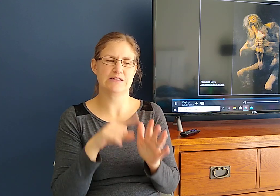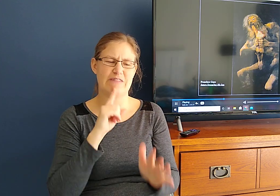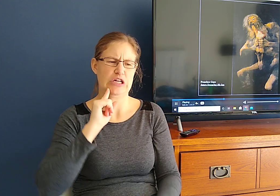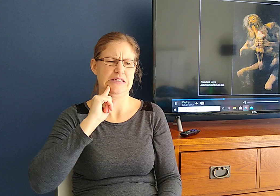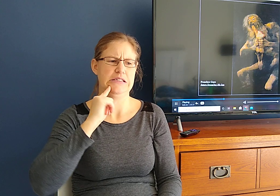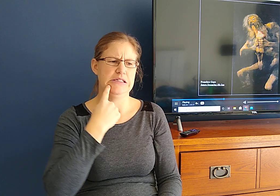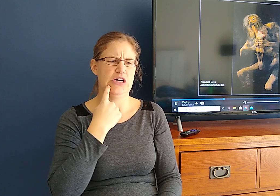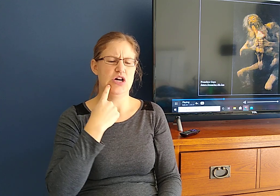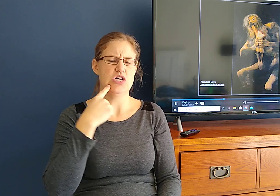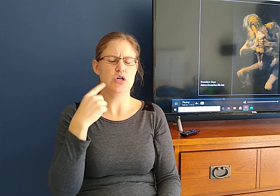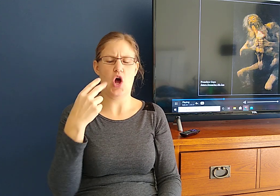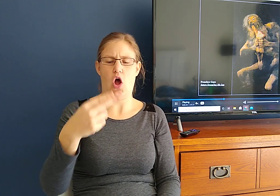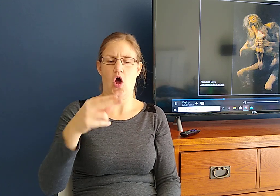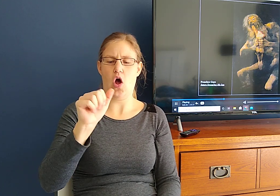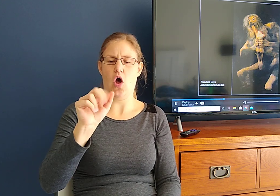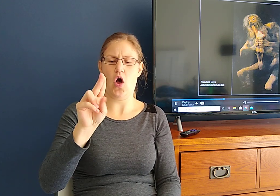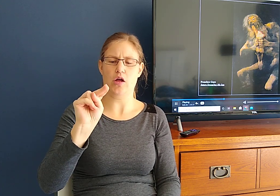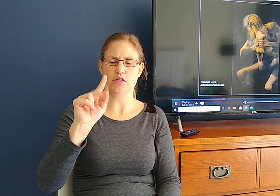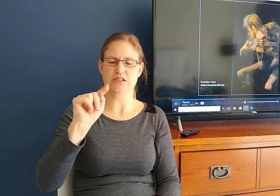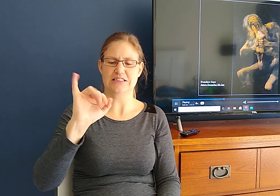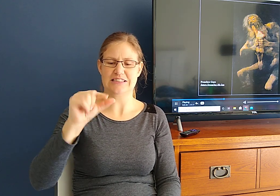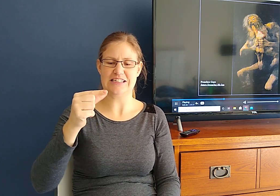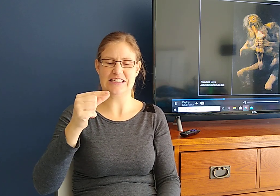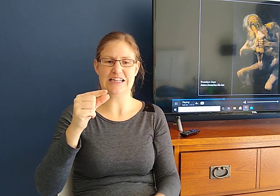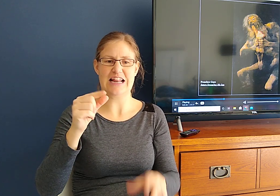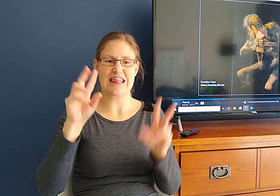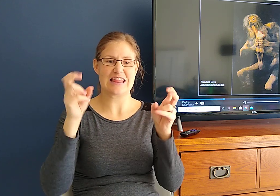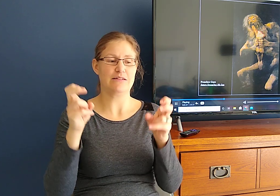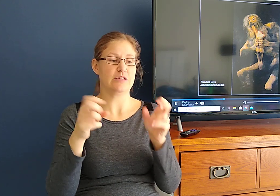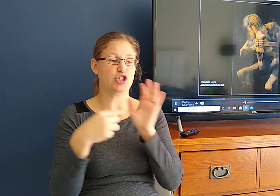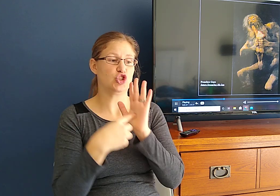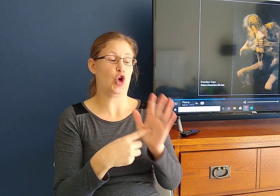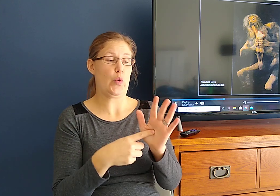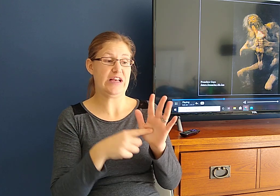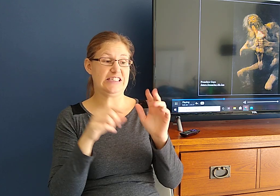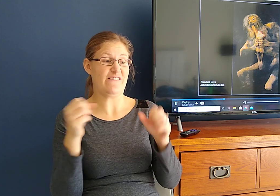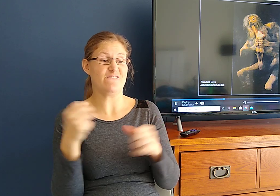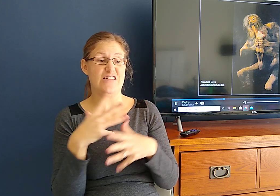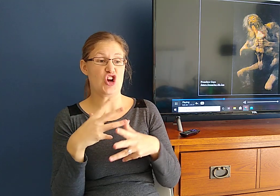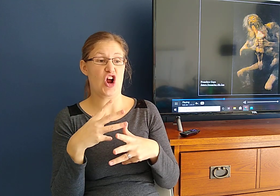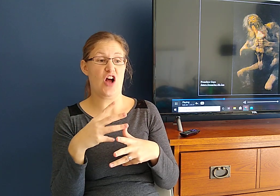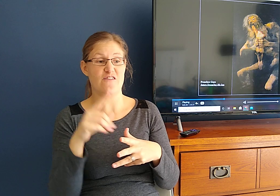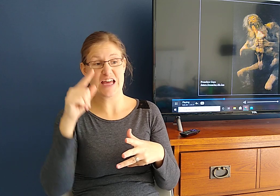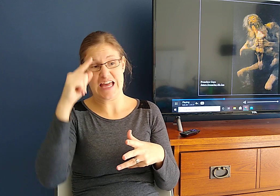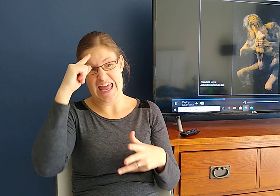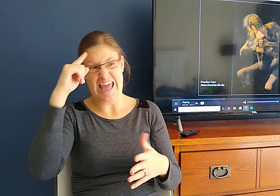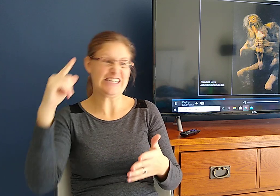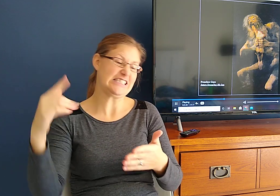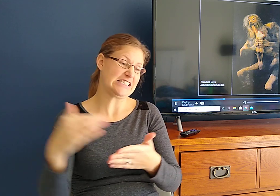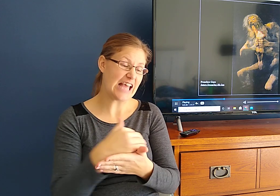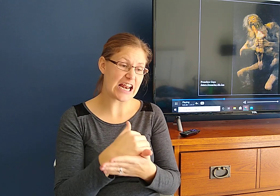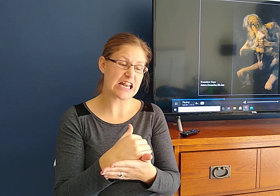themes that are reflective of both his fear of insanity and his bleak outlook on